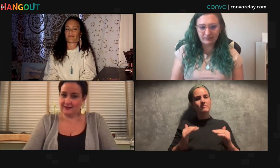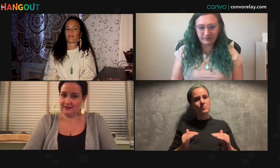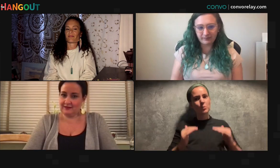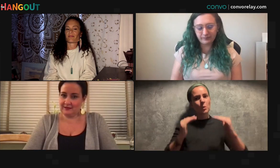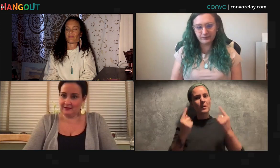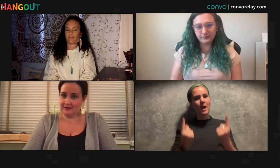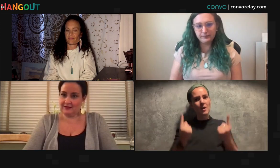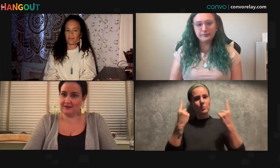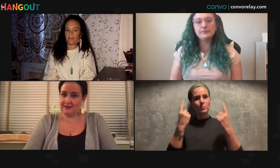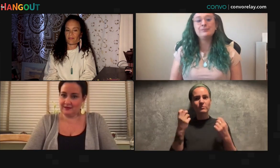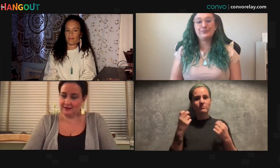it